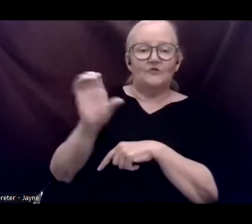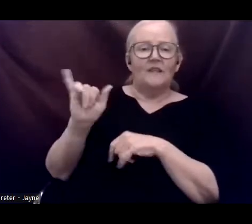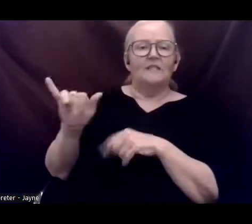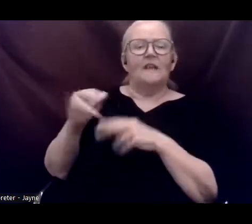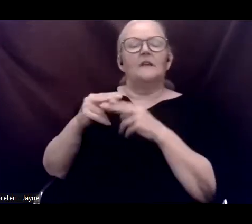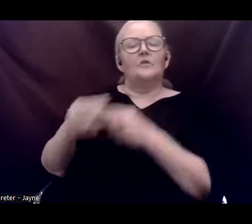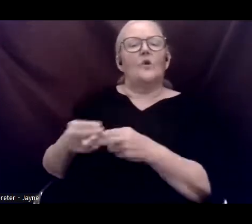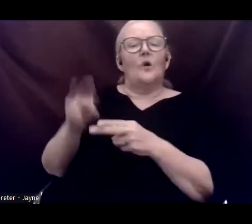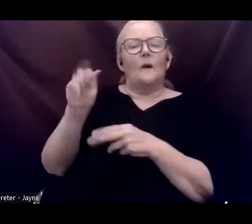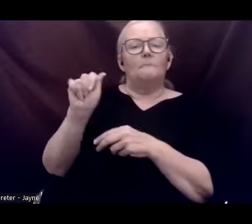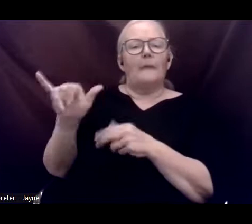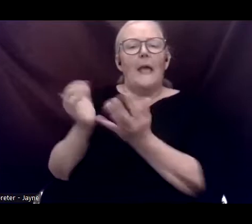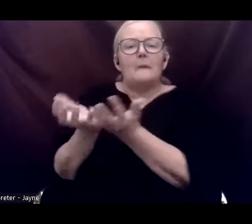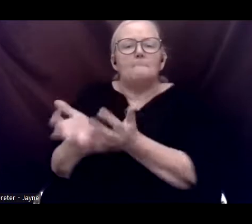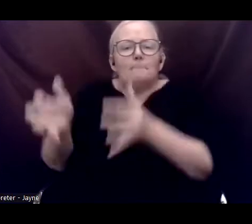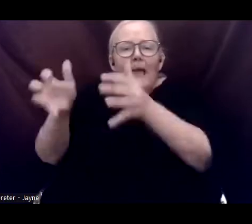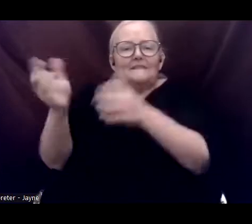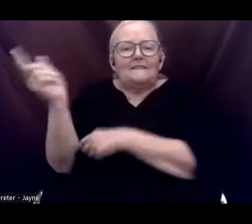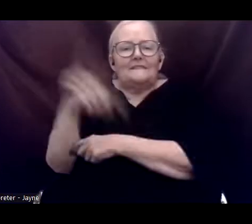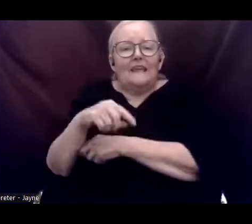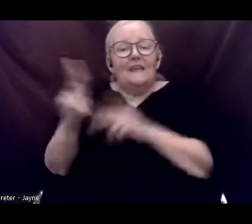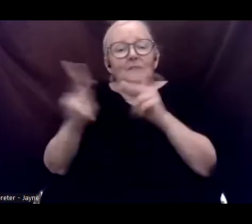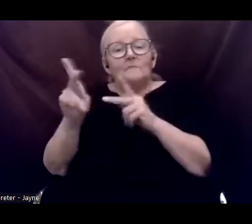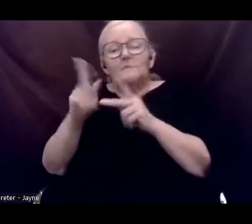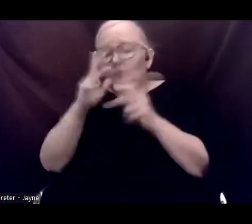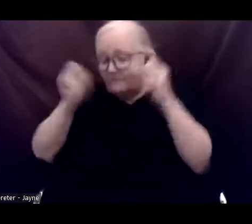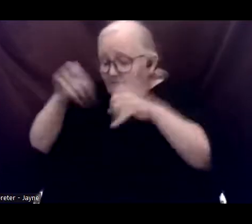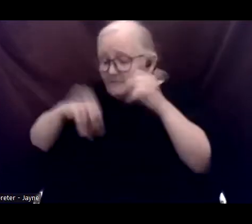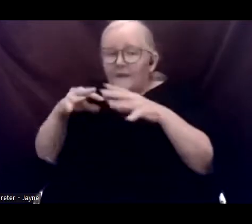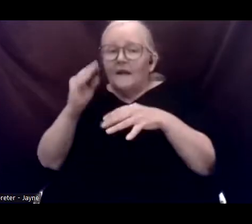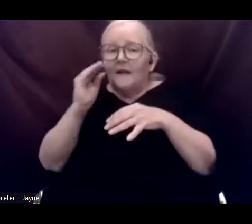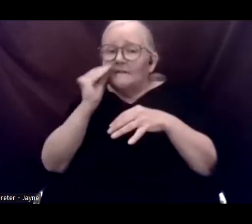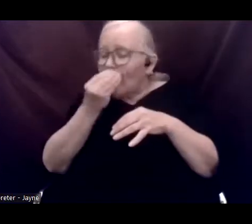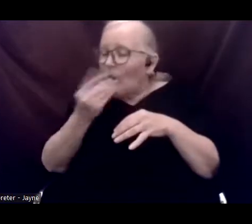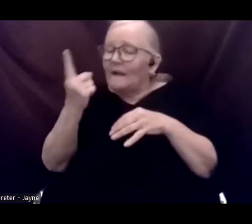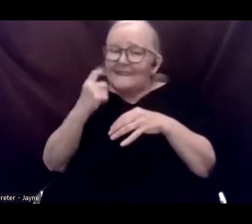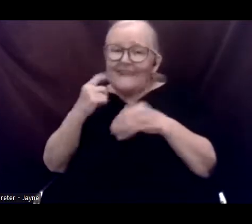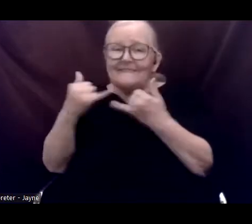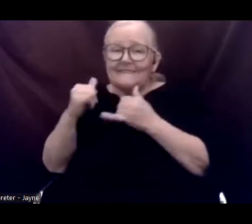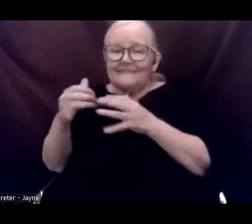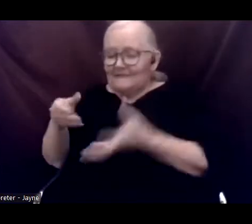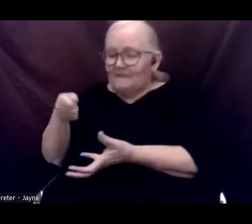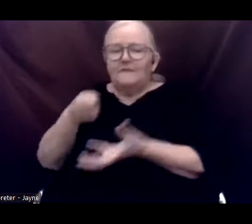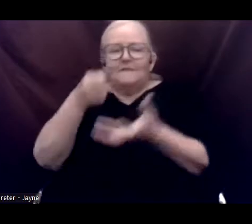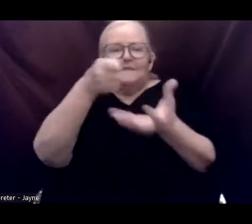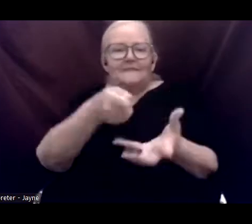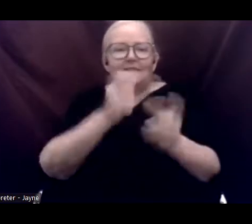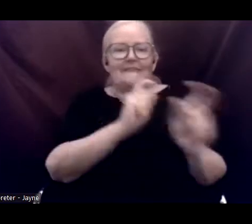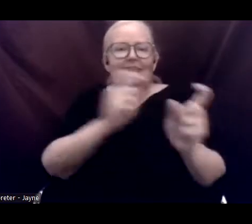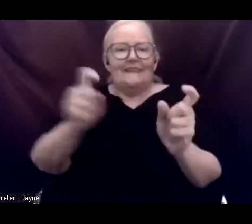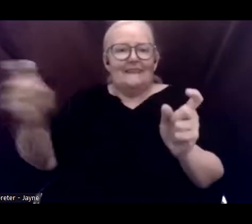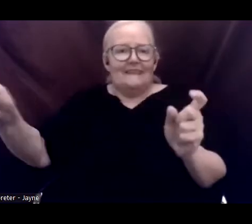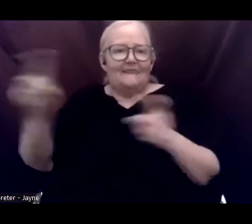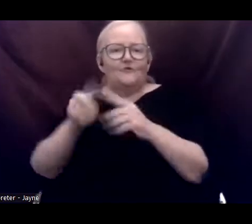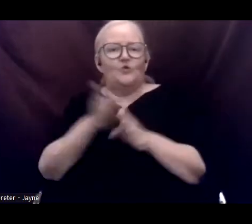Day. People would drop off baskets with flowers and candies and treats on their neighbors' doorsteps.